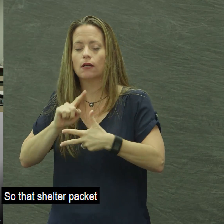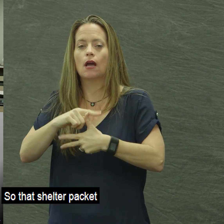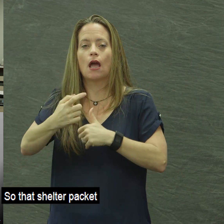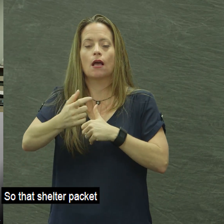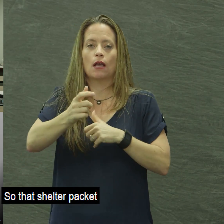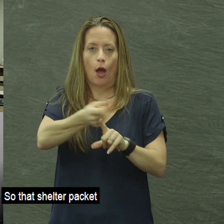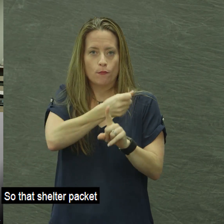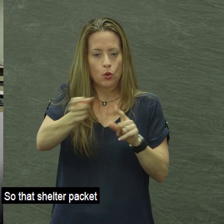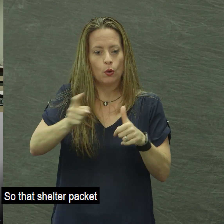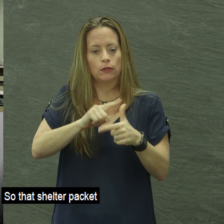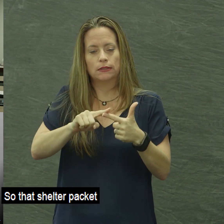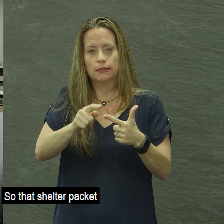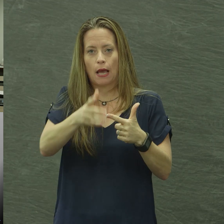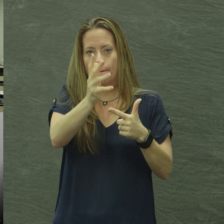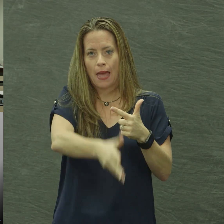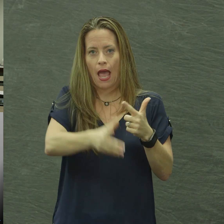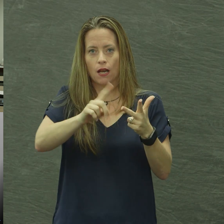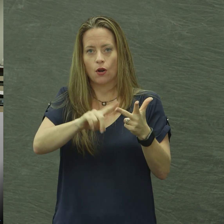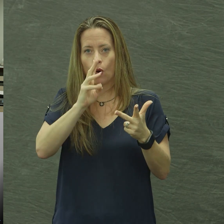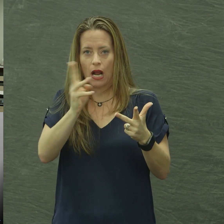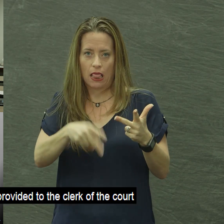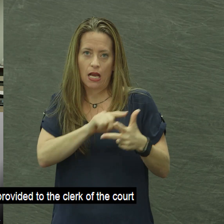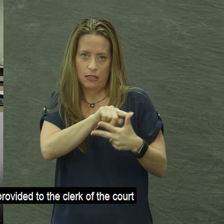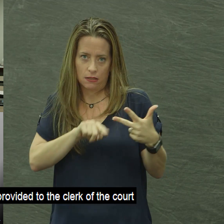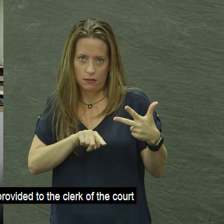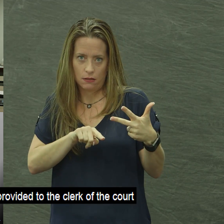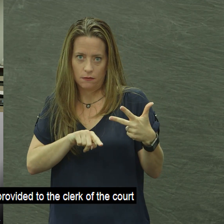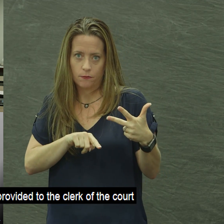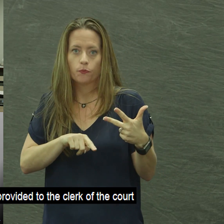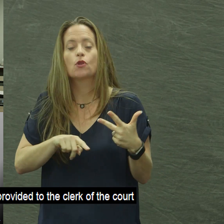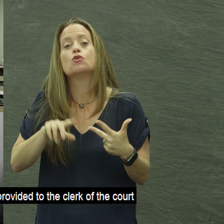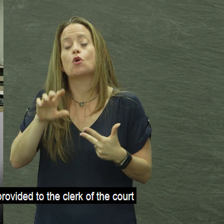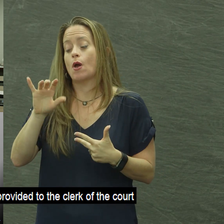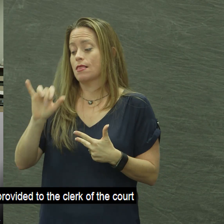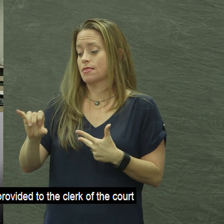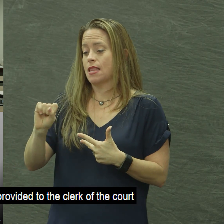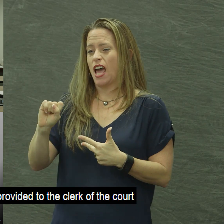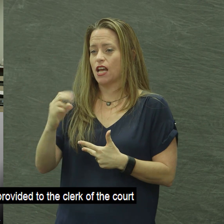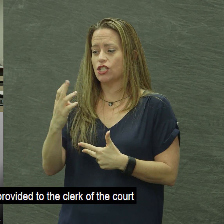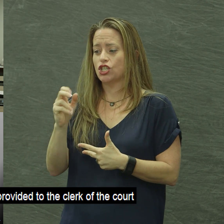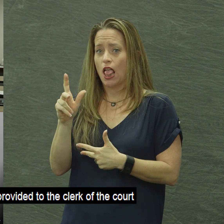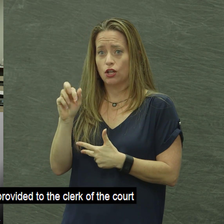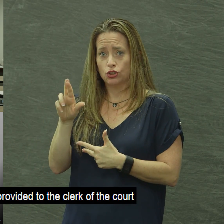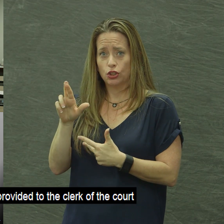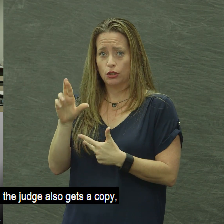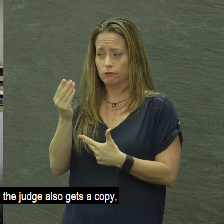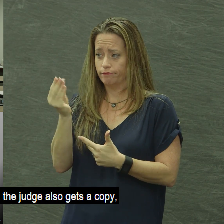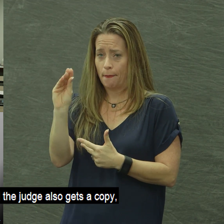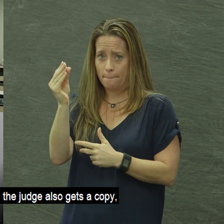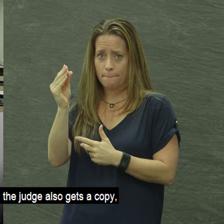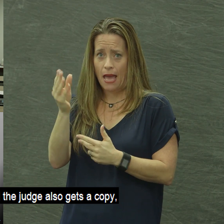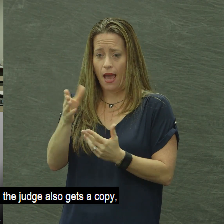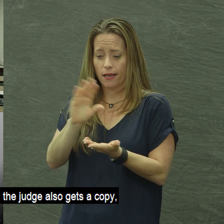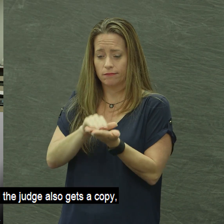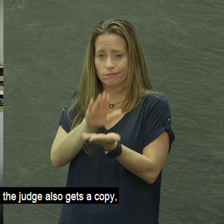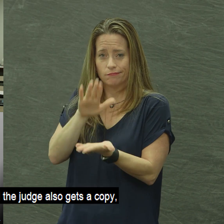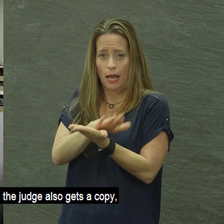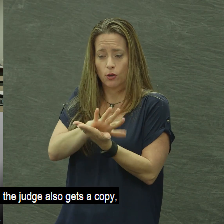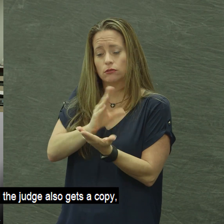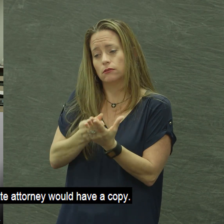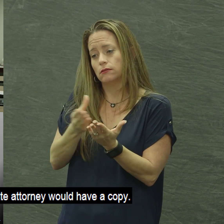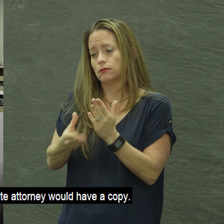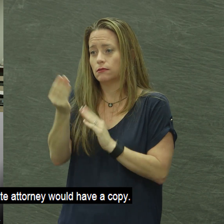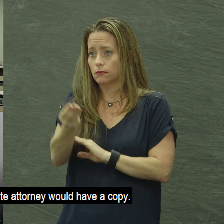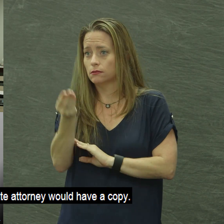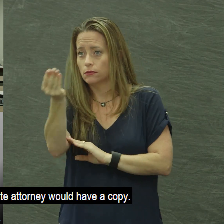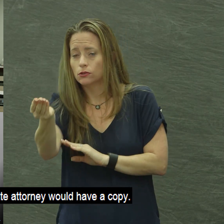Okay, so that shelter packet will be provided to the clerk of the court, and the judge also gets a